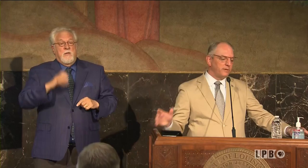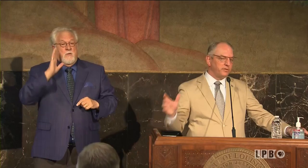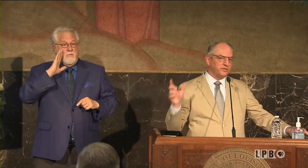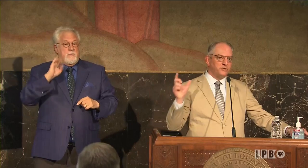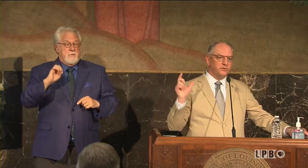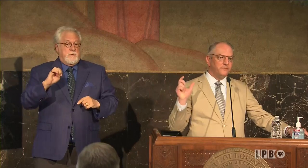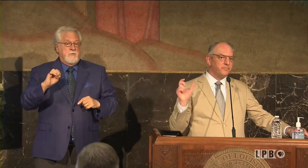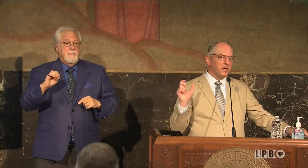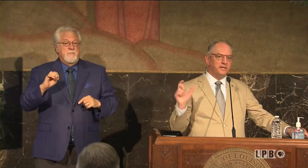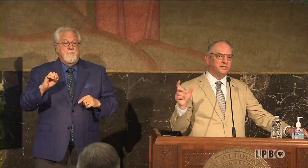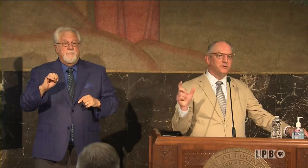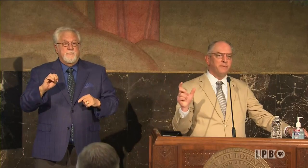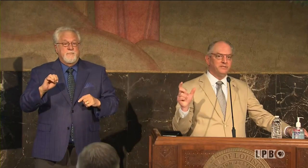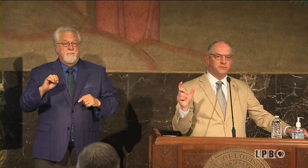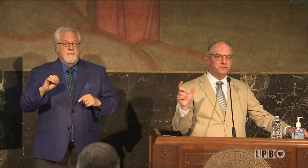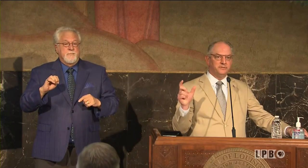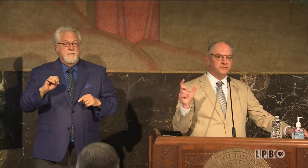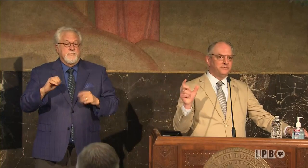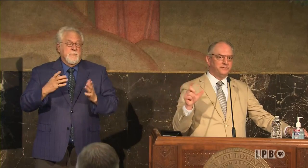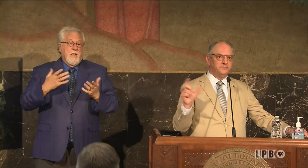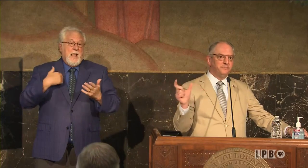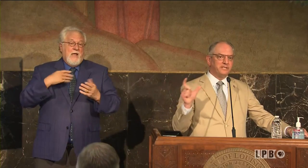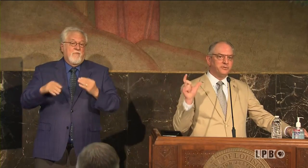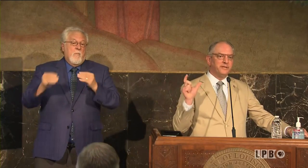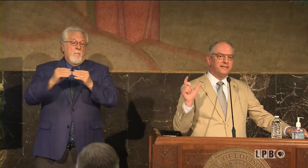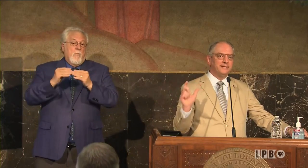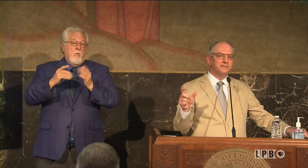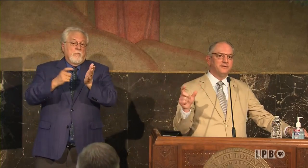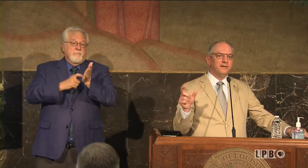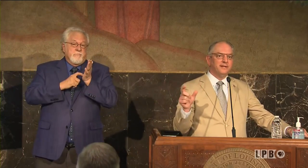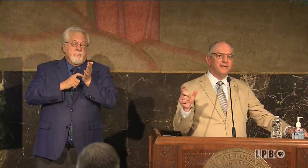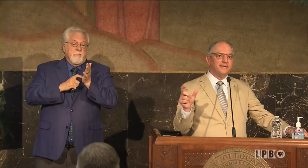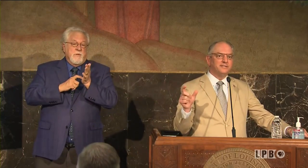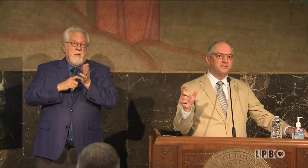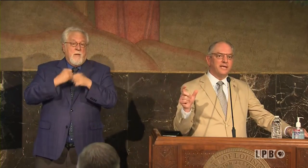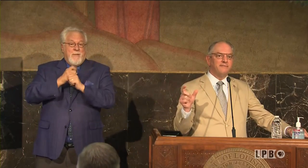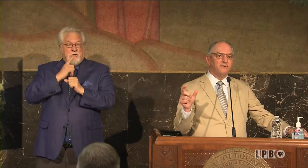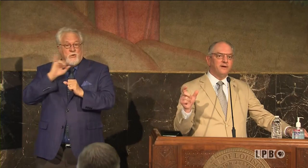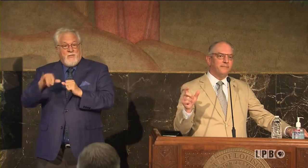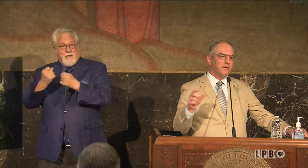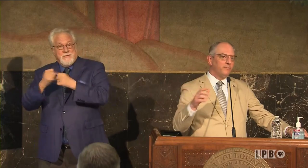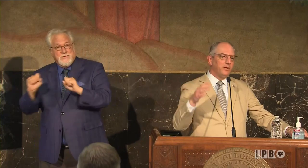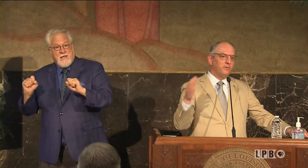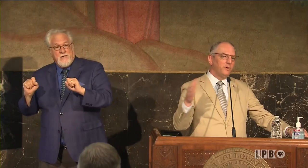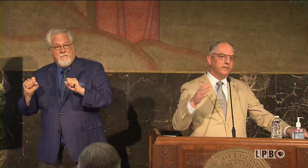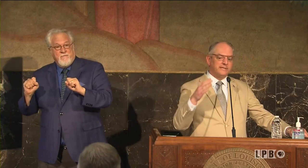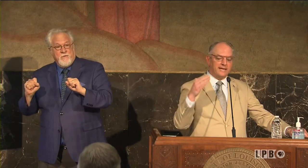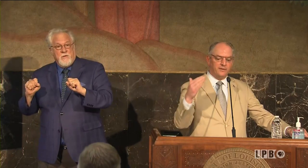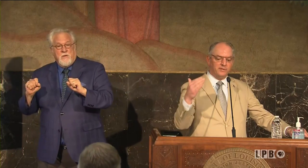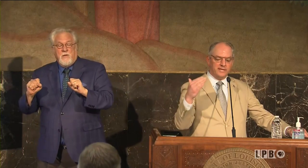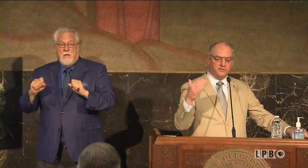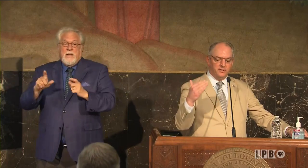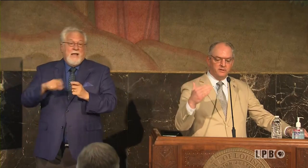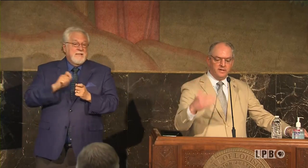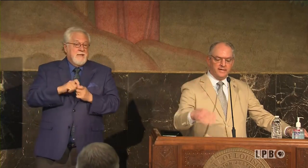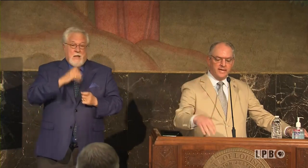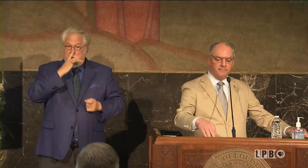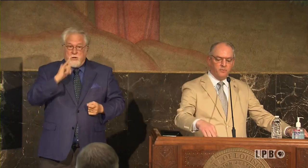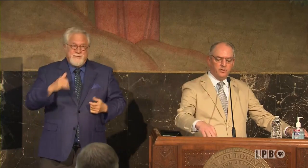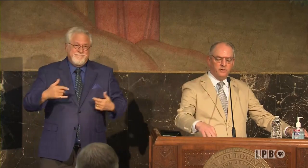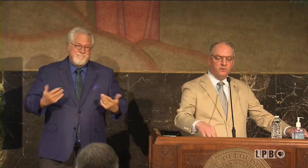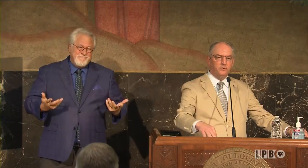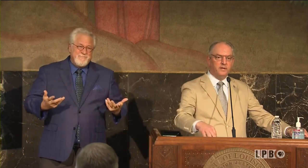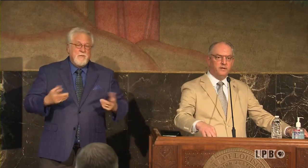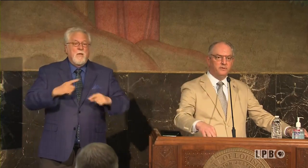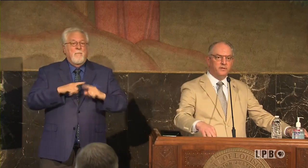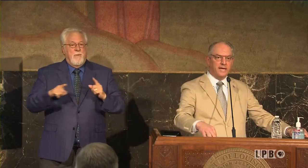be subject to additional measures to make sure that that's safe. And we don't know exactly what that's going to look like yet,